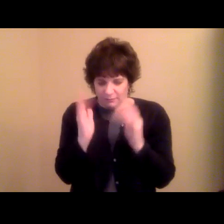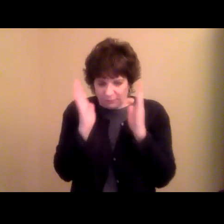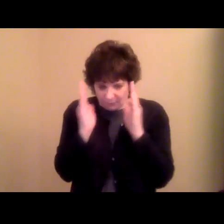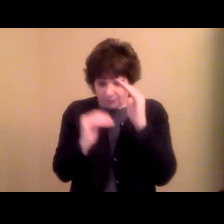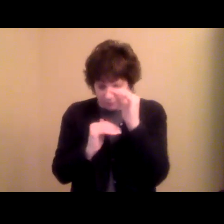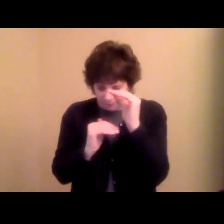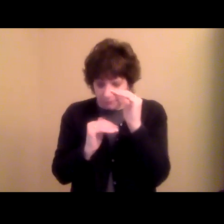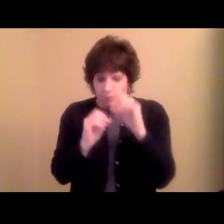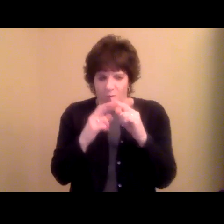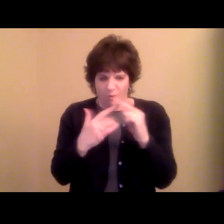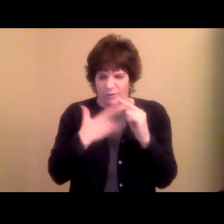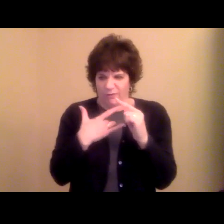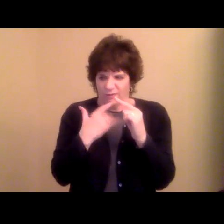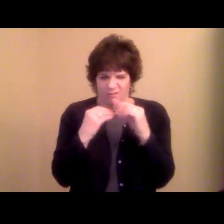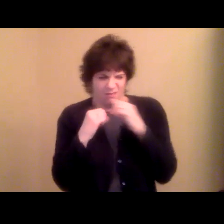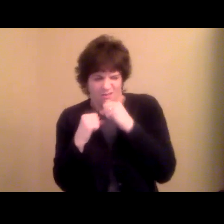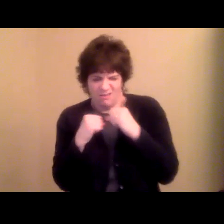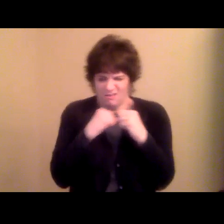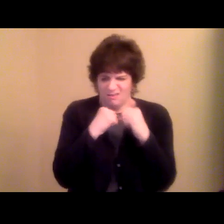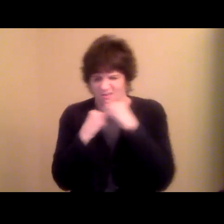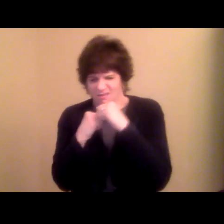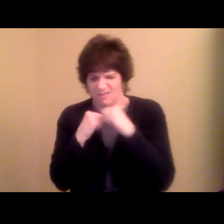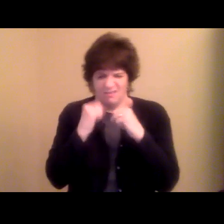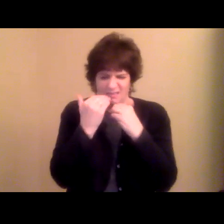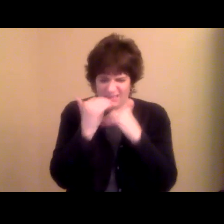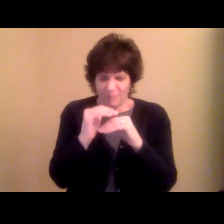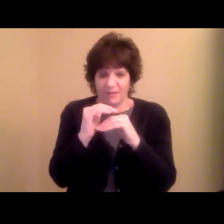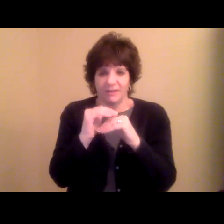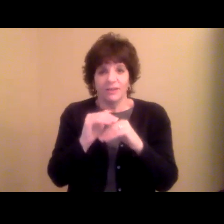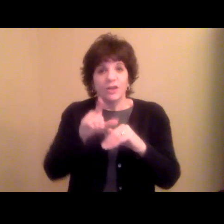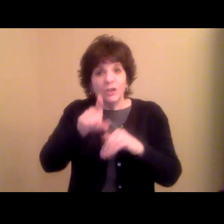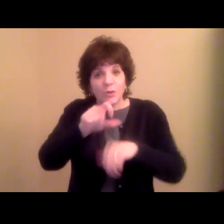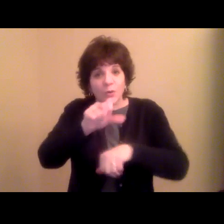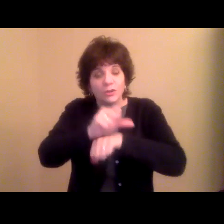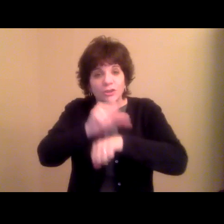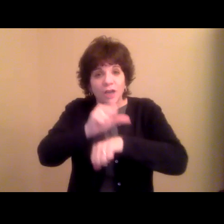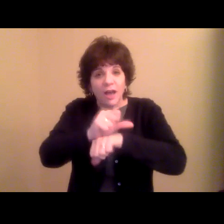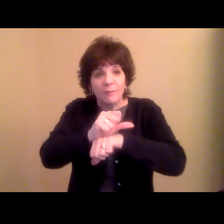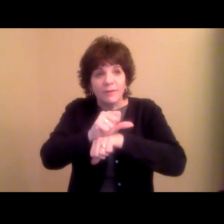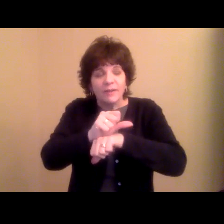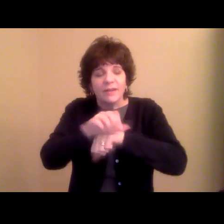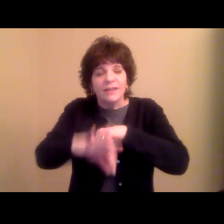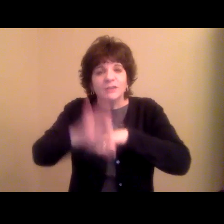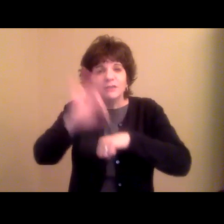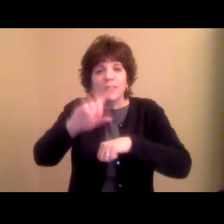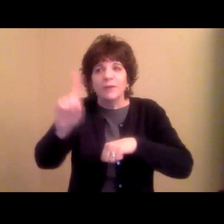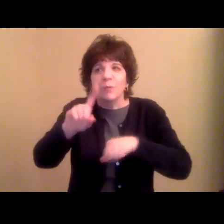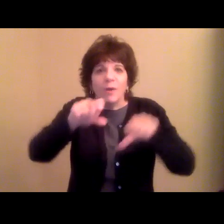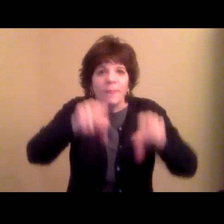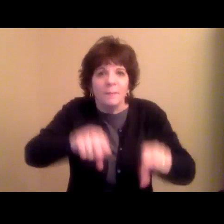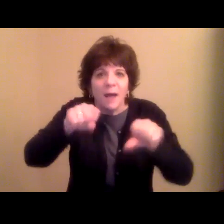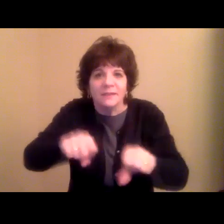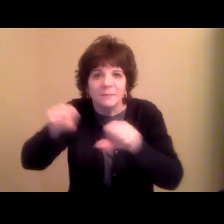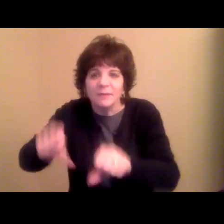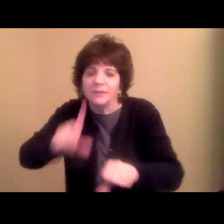is limited, what your job is to find where the limitless possibilities